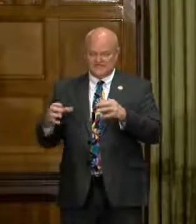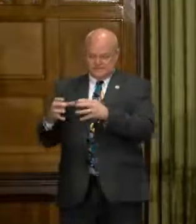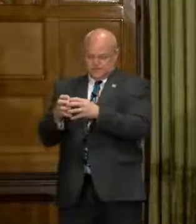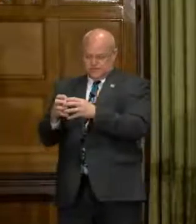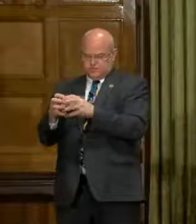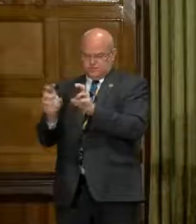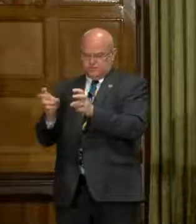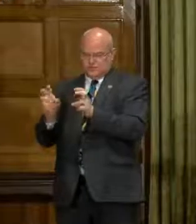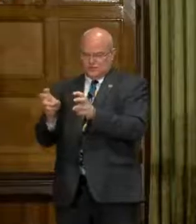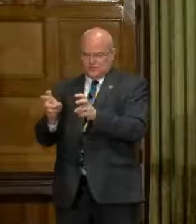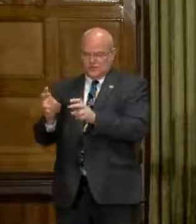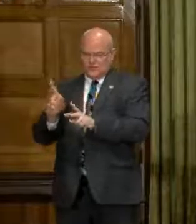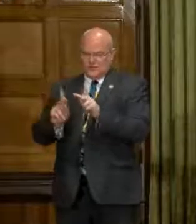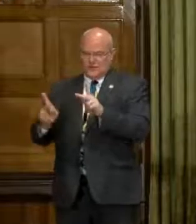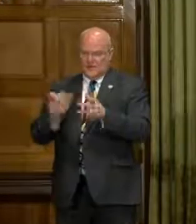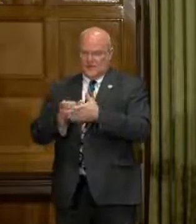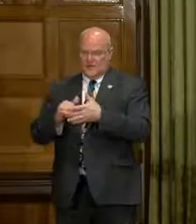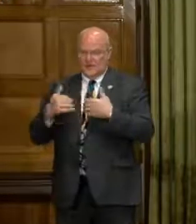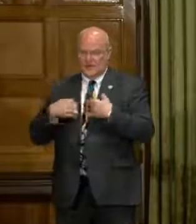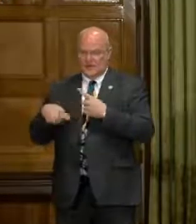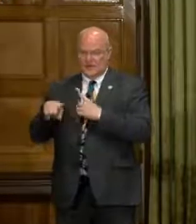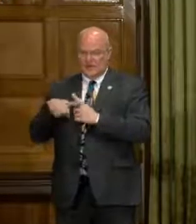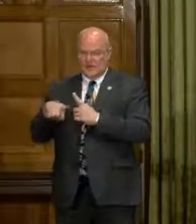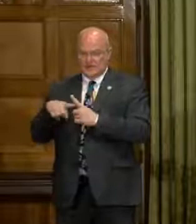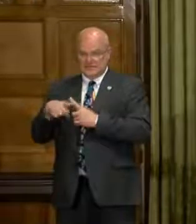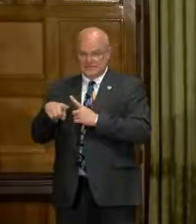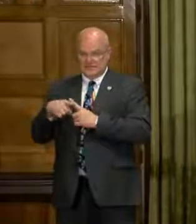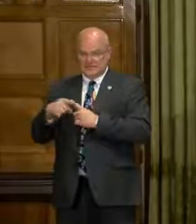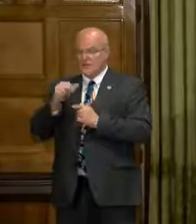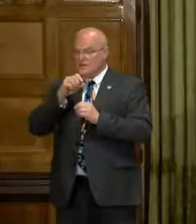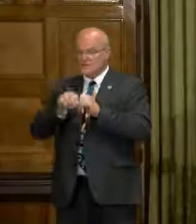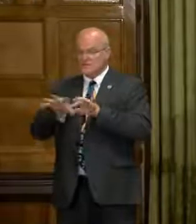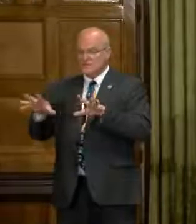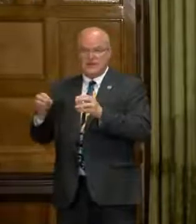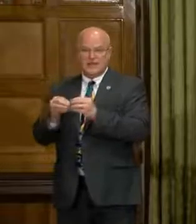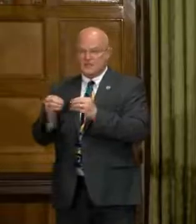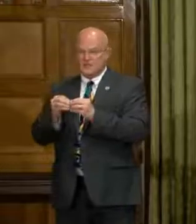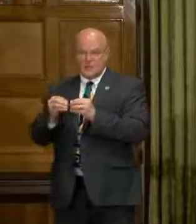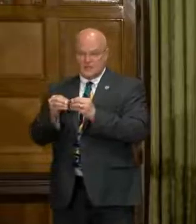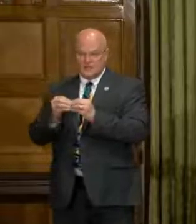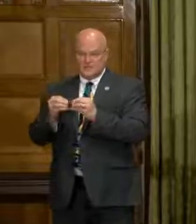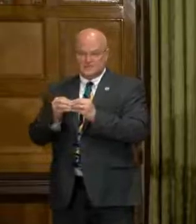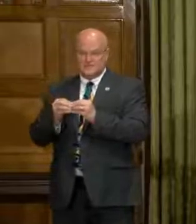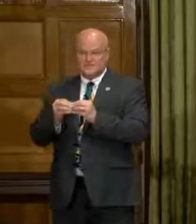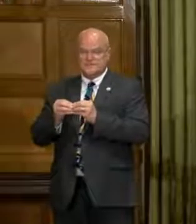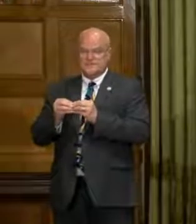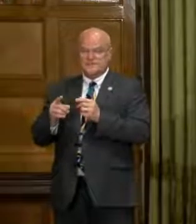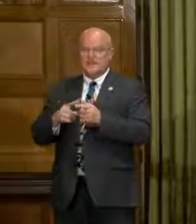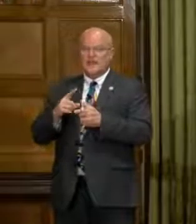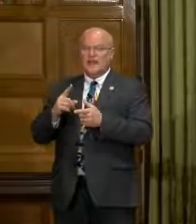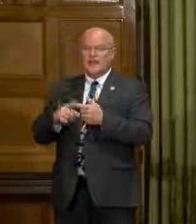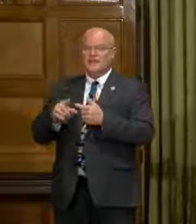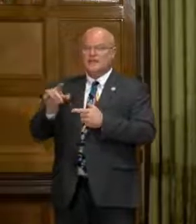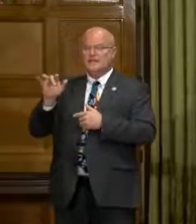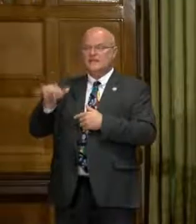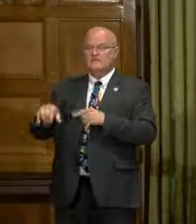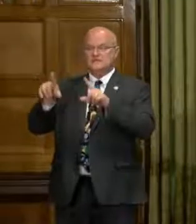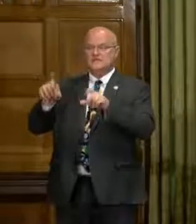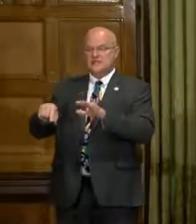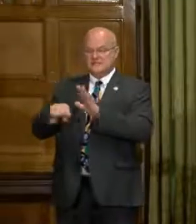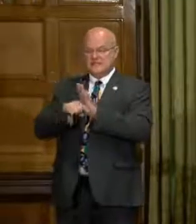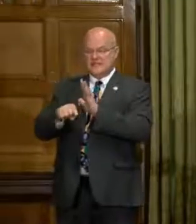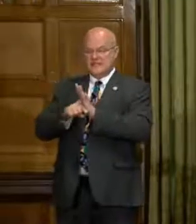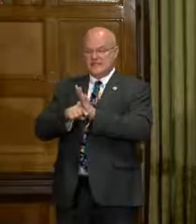them in terms of those that have been positive, so they're not spreading it elsewhere. And then those that have